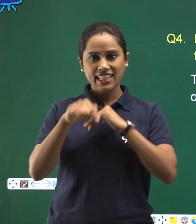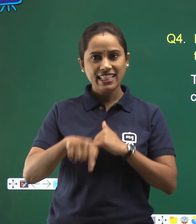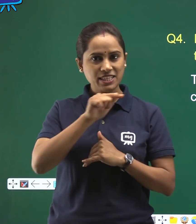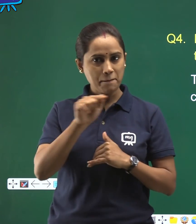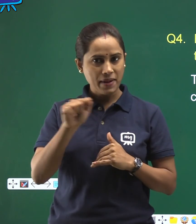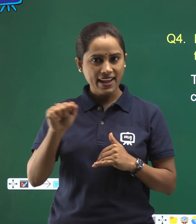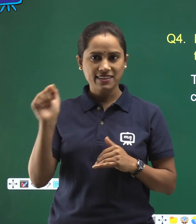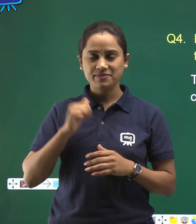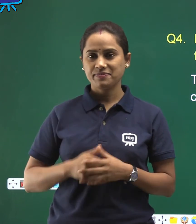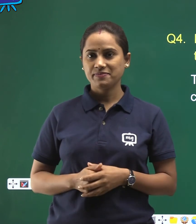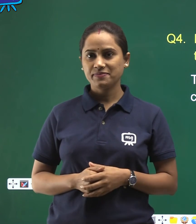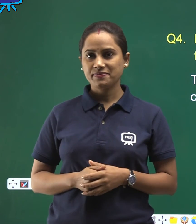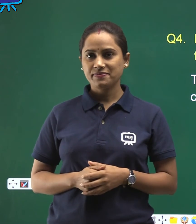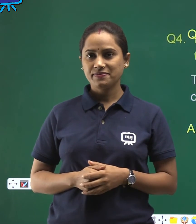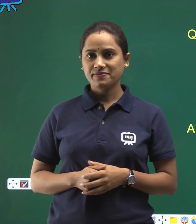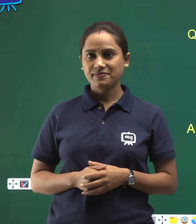blank.